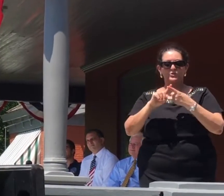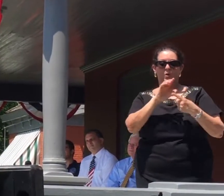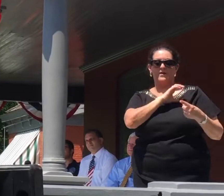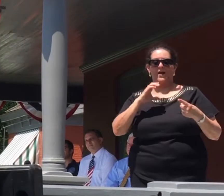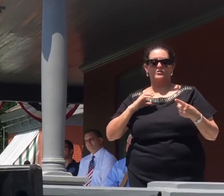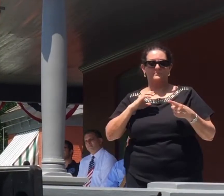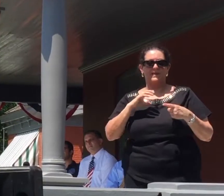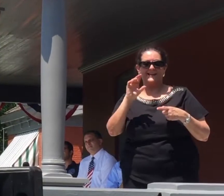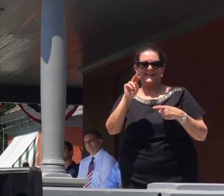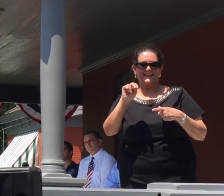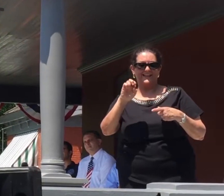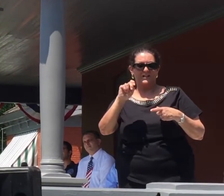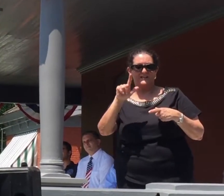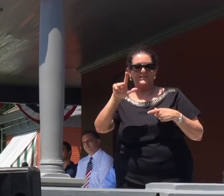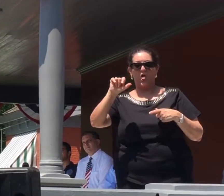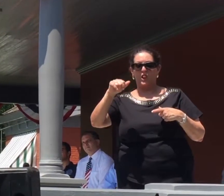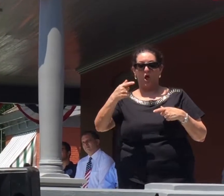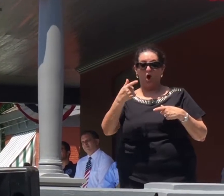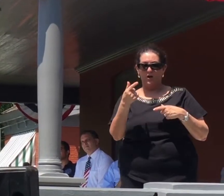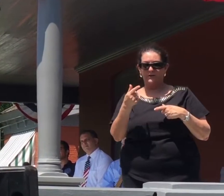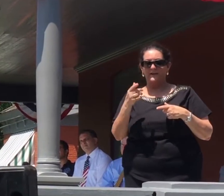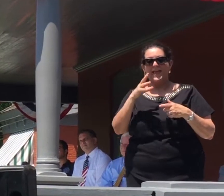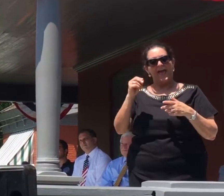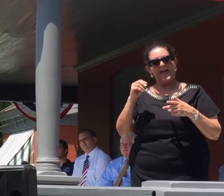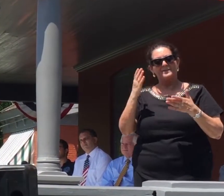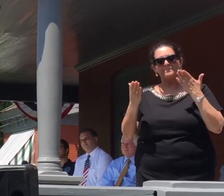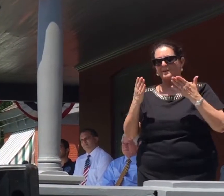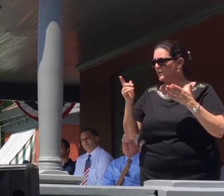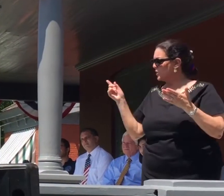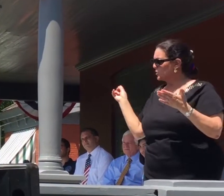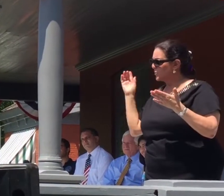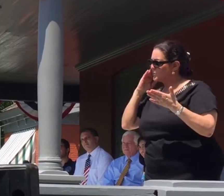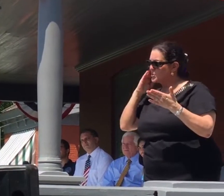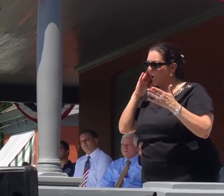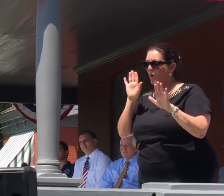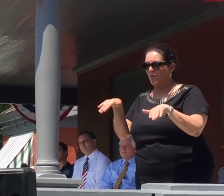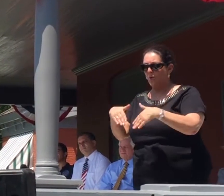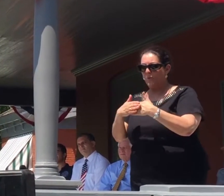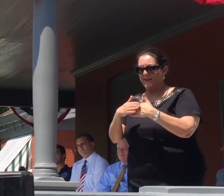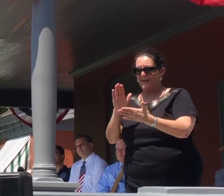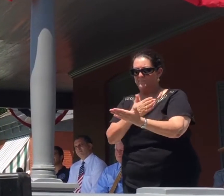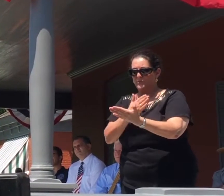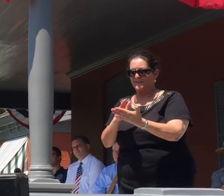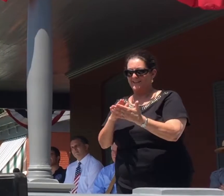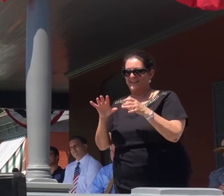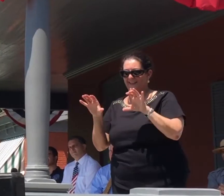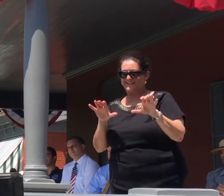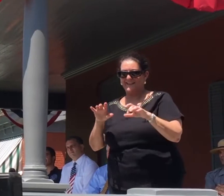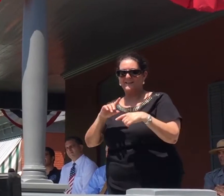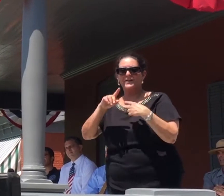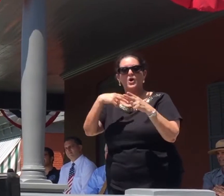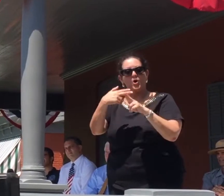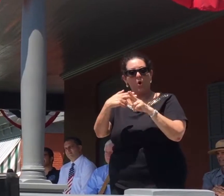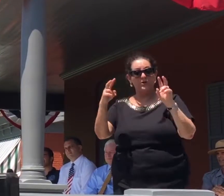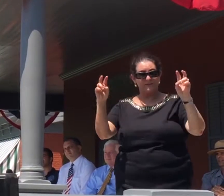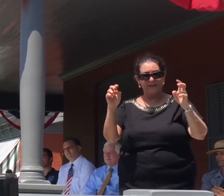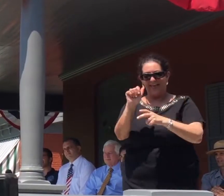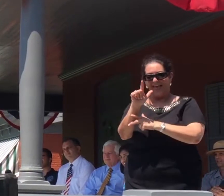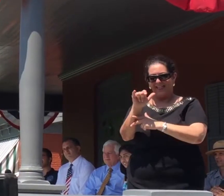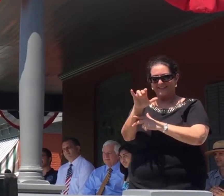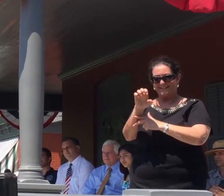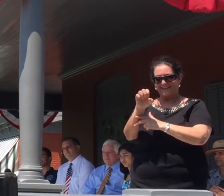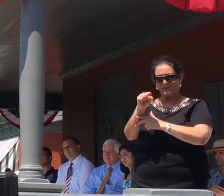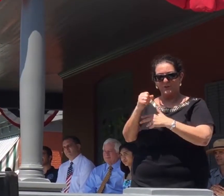Nicholas Longworth of Cincinnati, Ohio. The band may be familiar with the wonderful wedding waltz, Alice's Blue Gown.